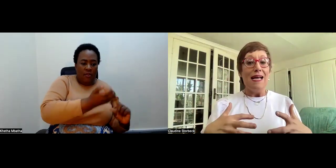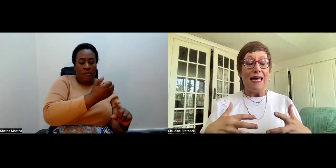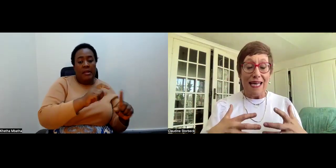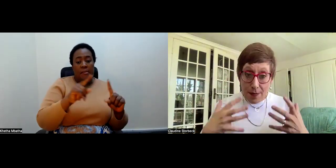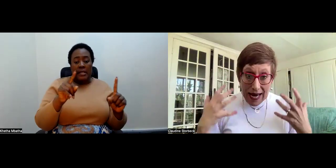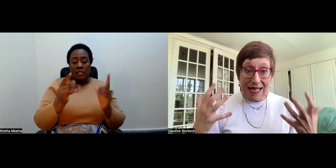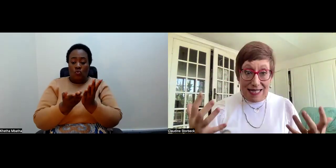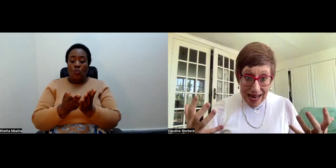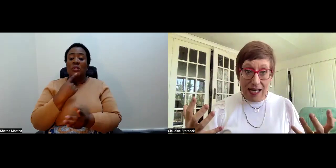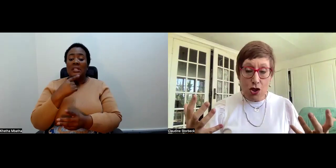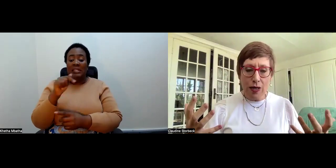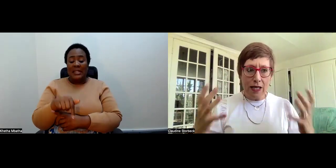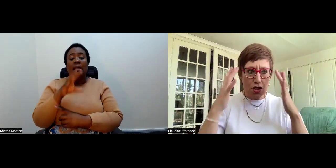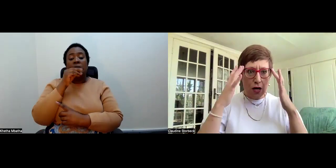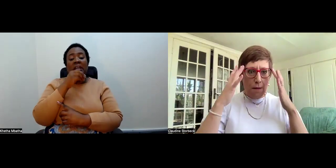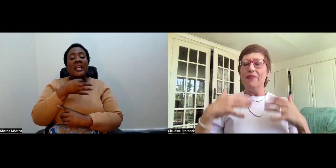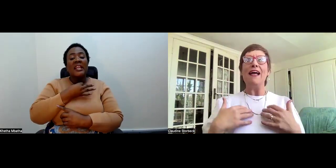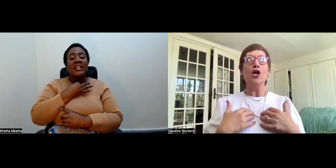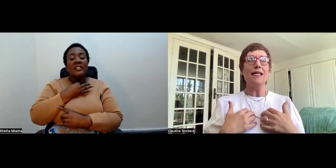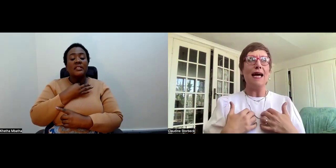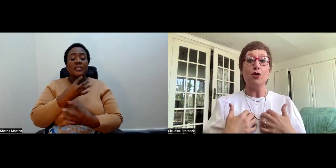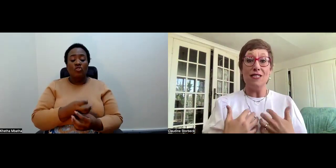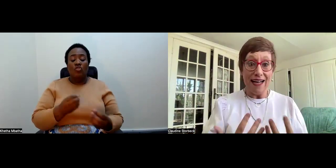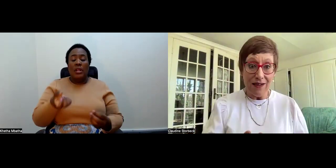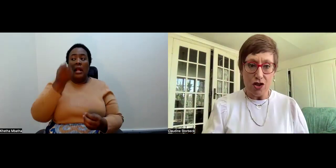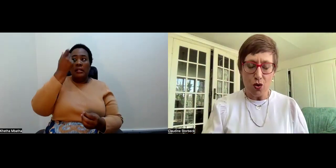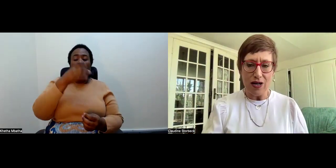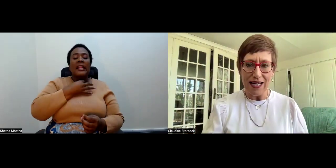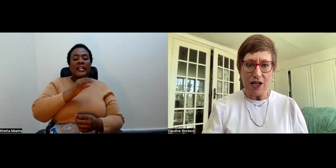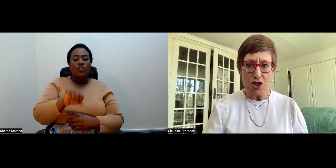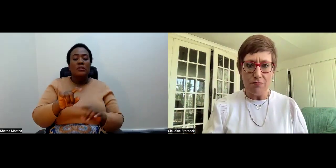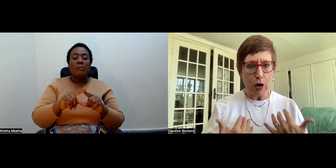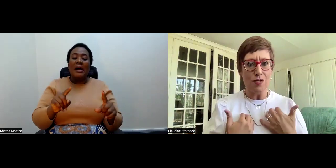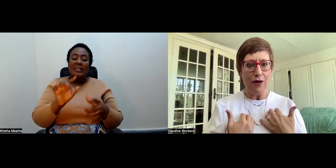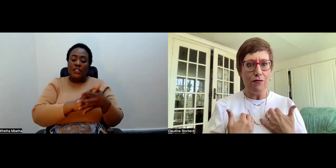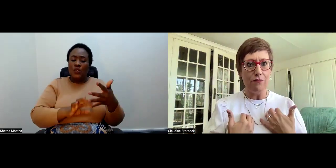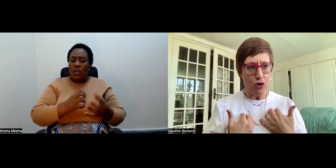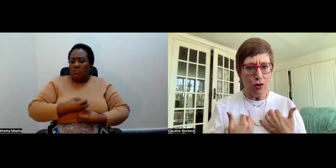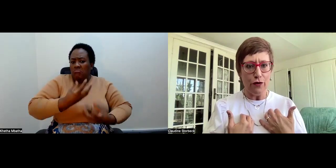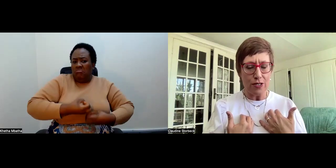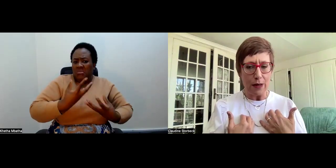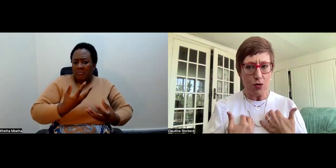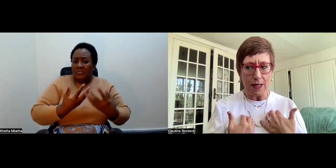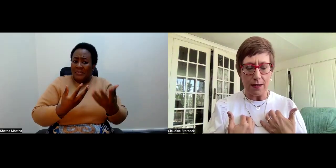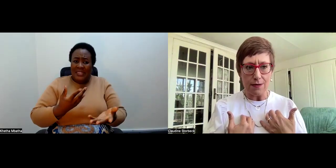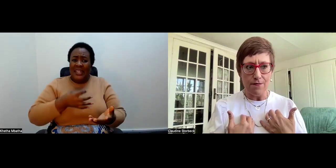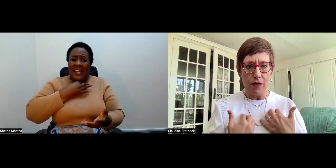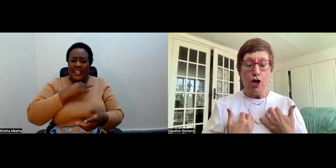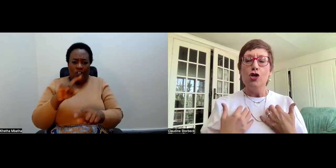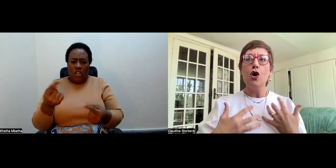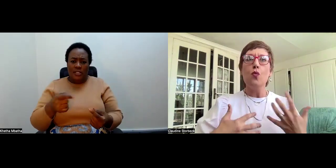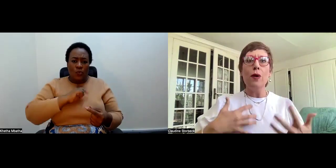school, kids may understand your English, but they're not yet able to tell the story in English because they're Zulu first language